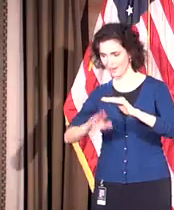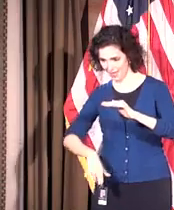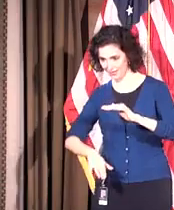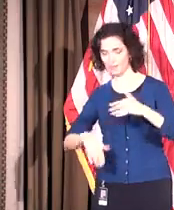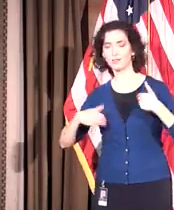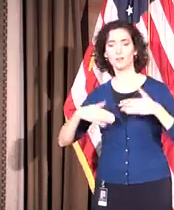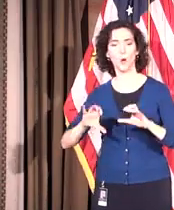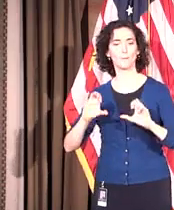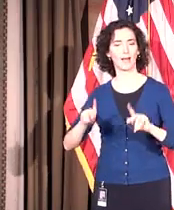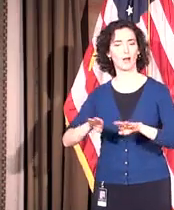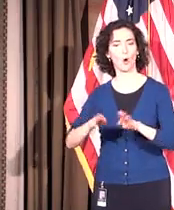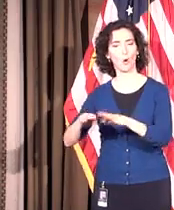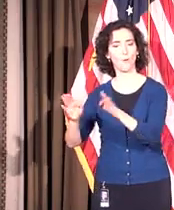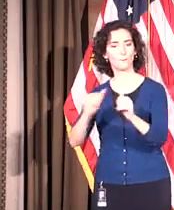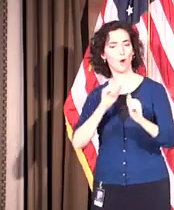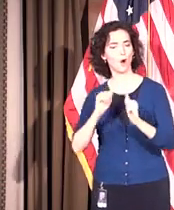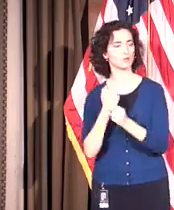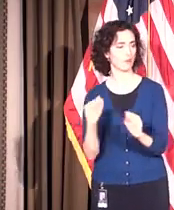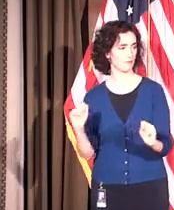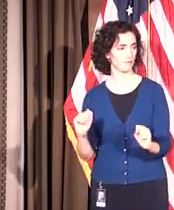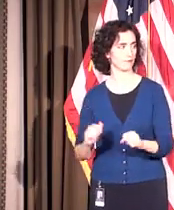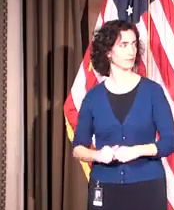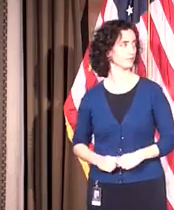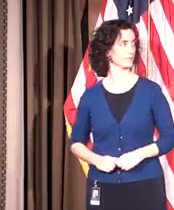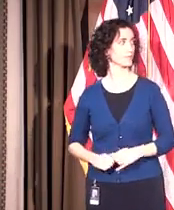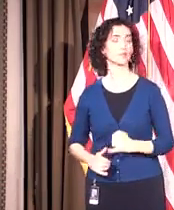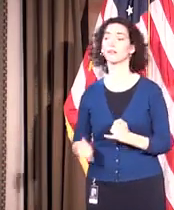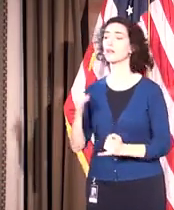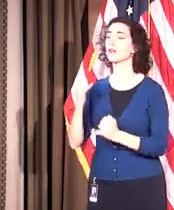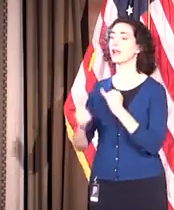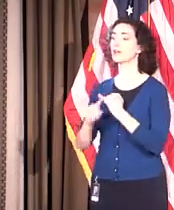and get them back open in a way that's safe.